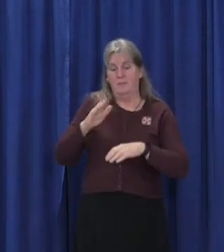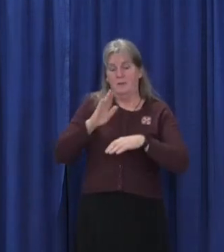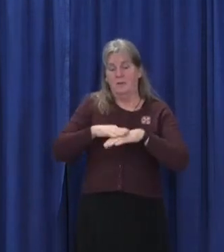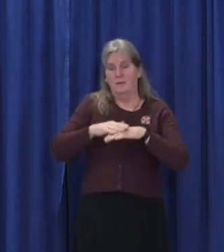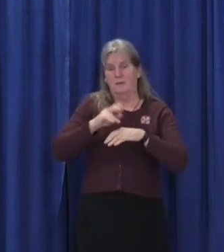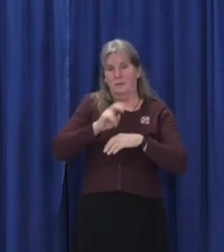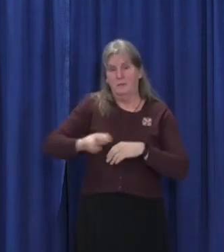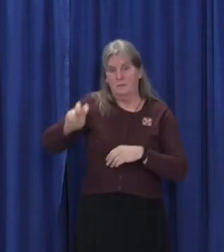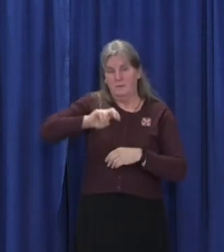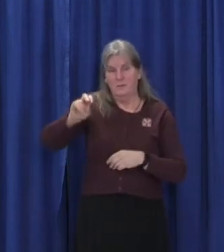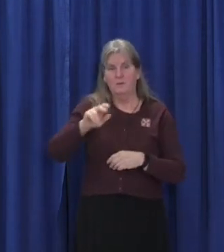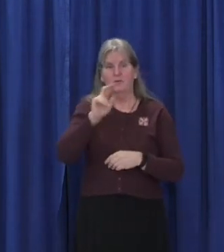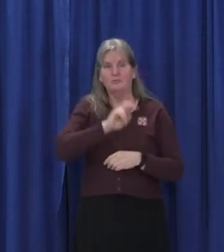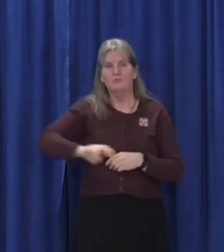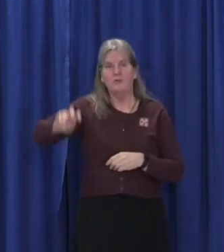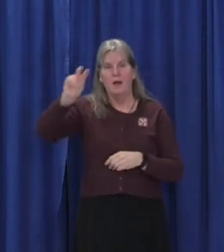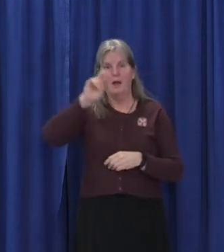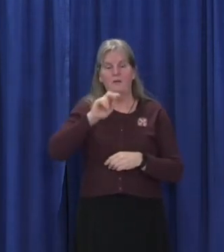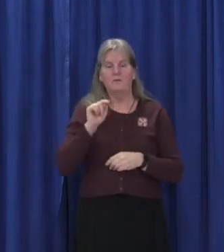visit